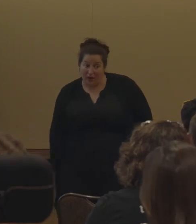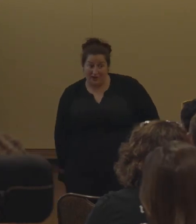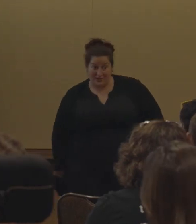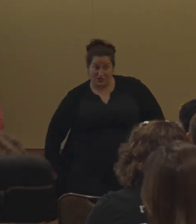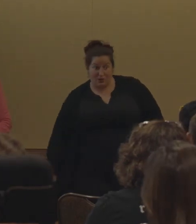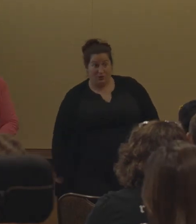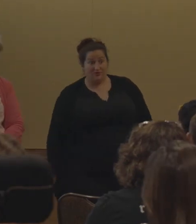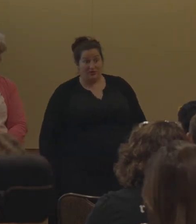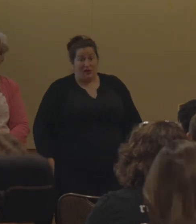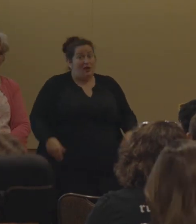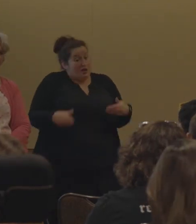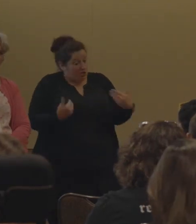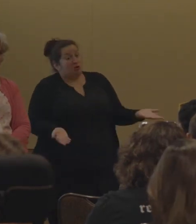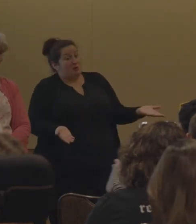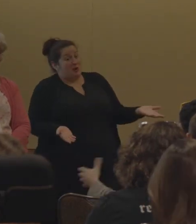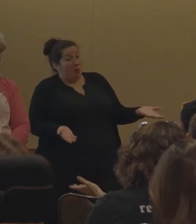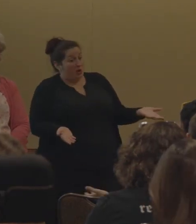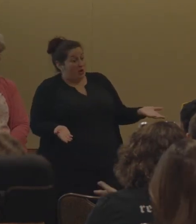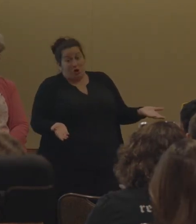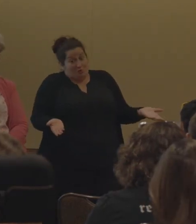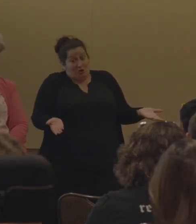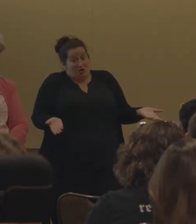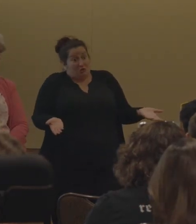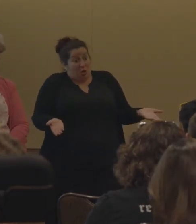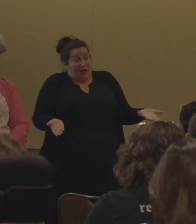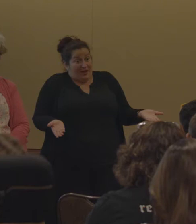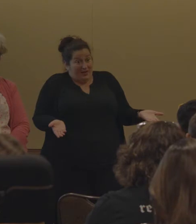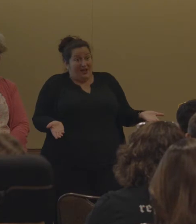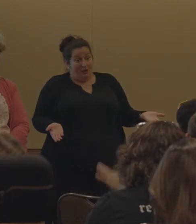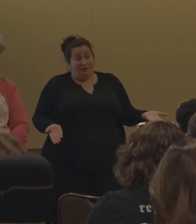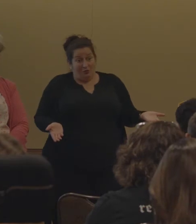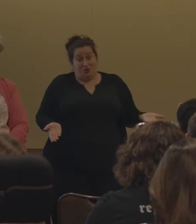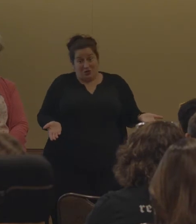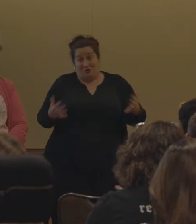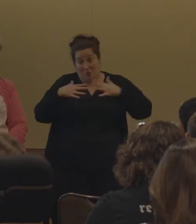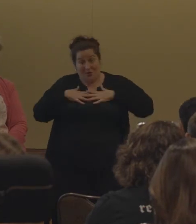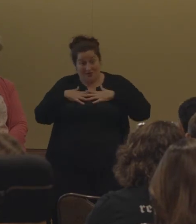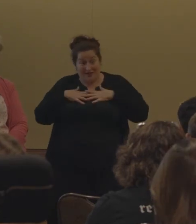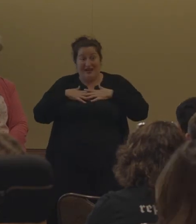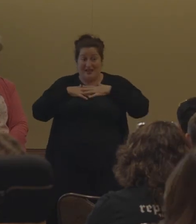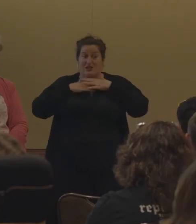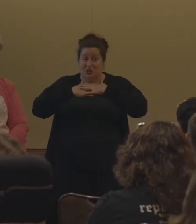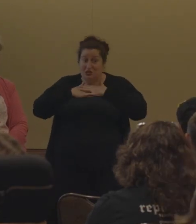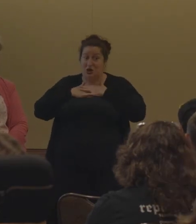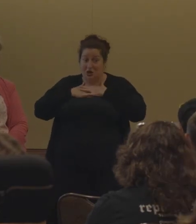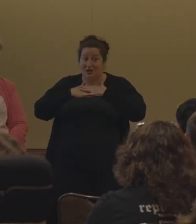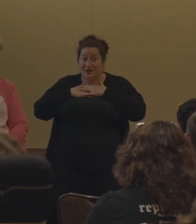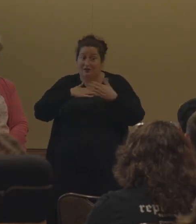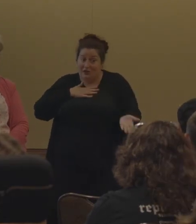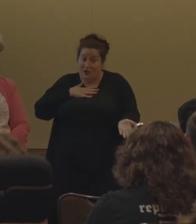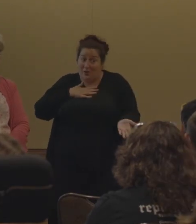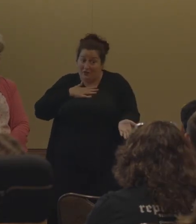of parents and children being born, and our community is growing. Our future is important, and it's a